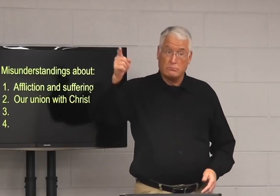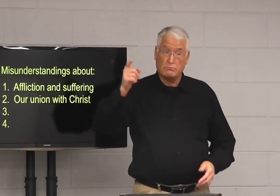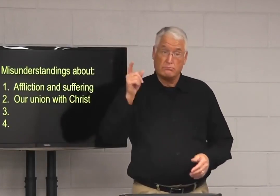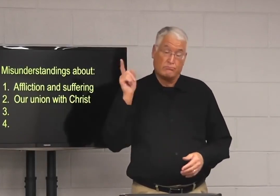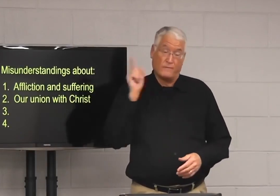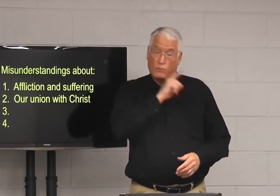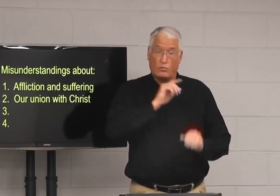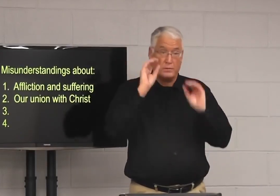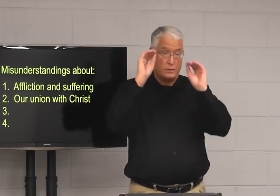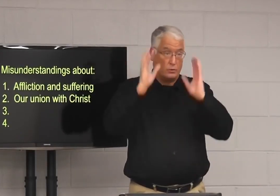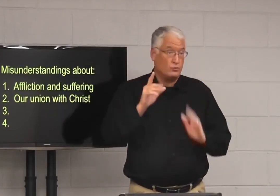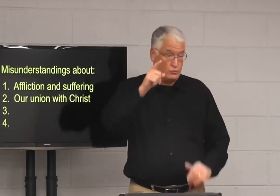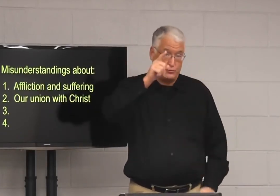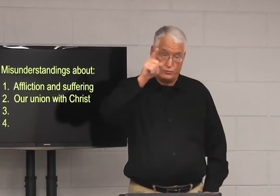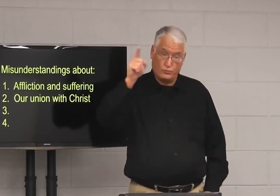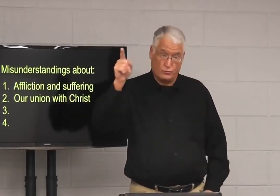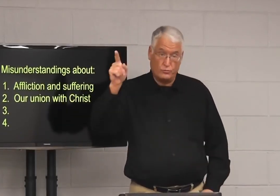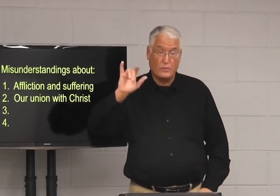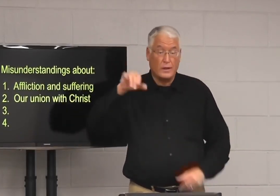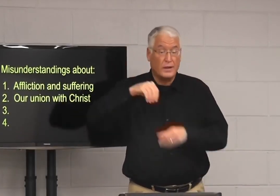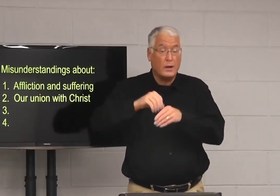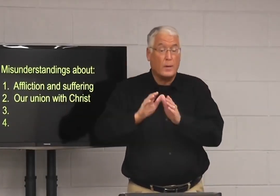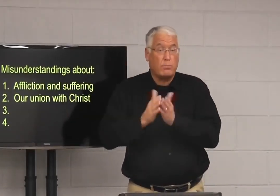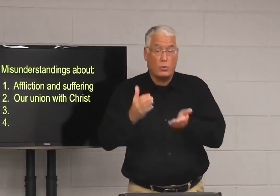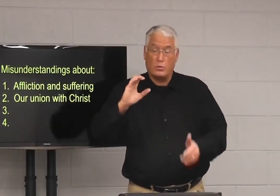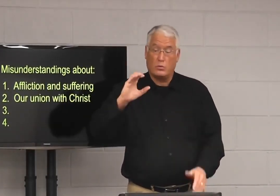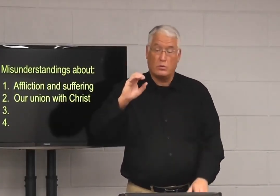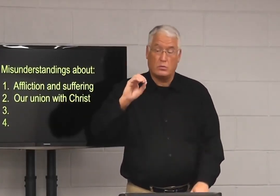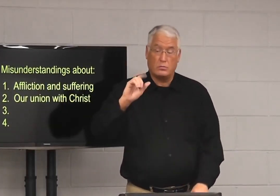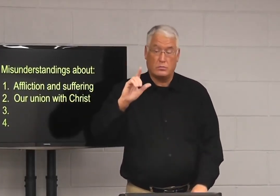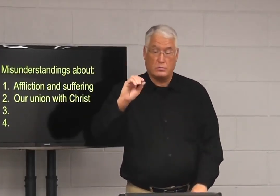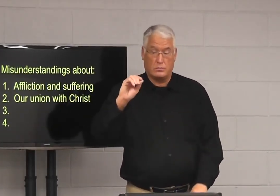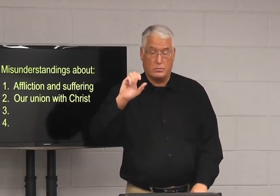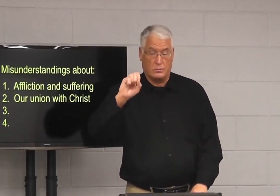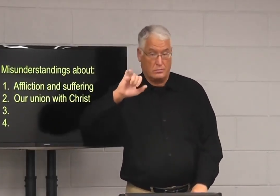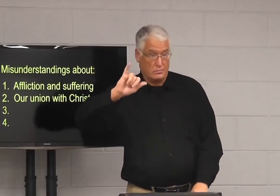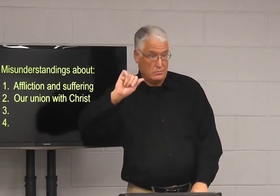And some false teachers, like in the book of